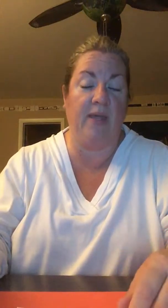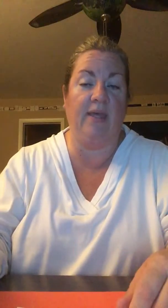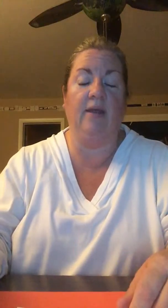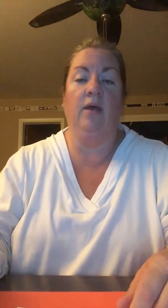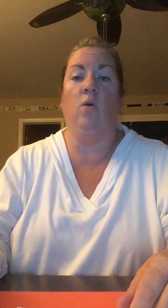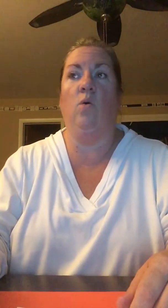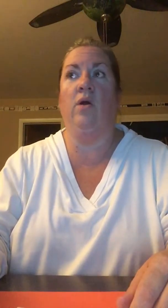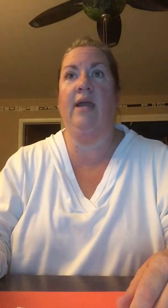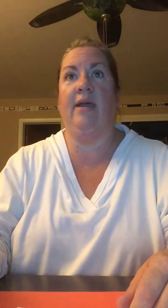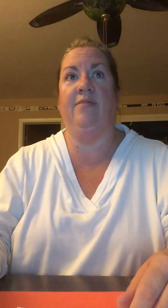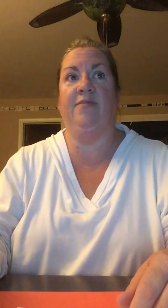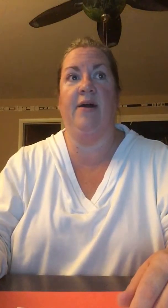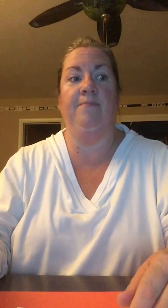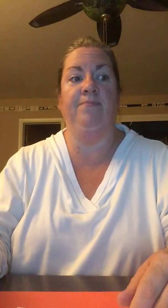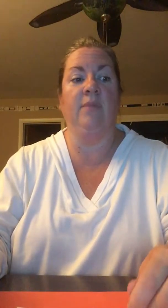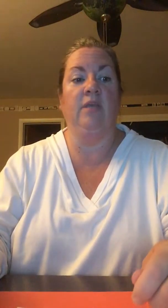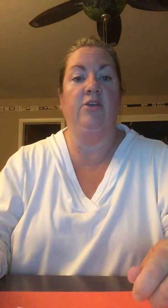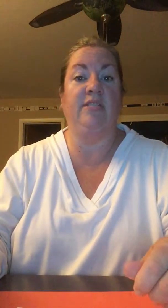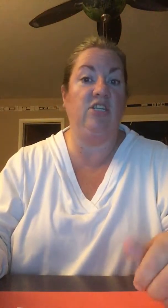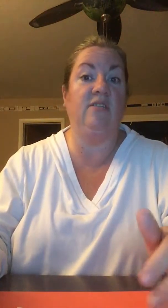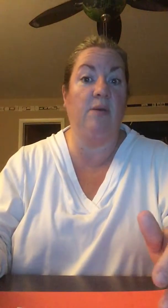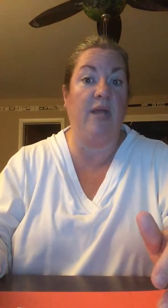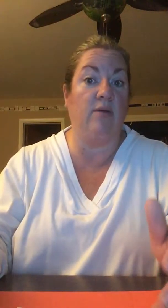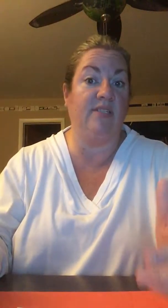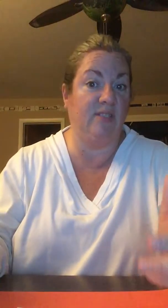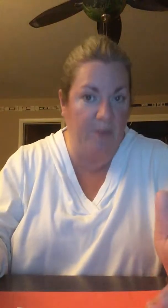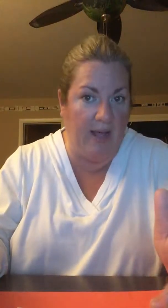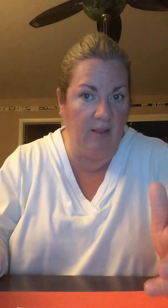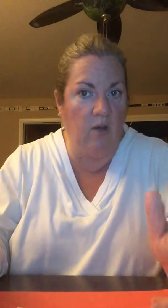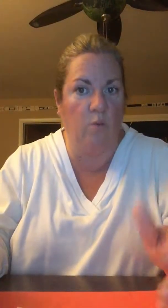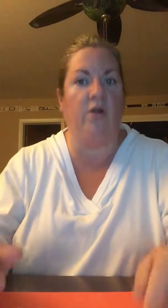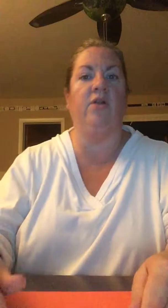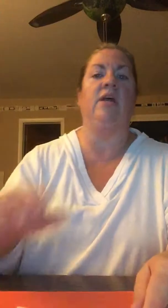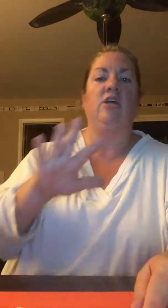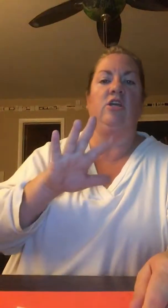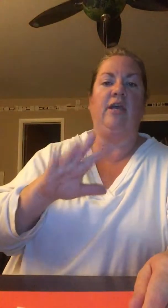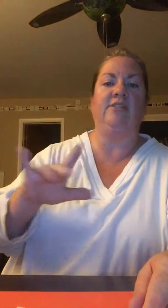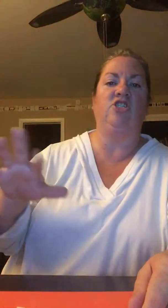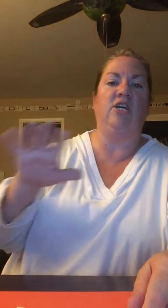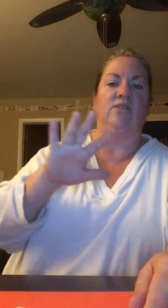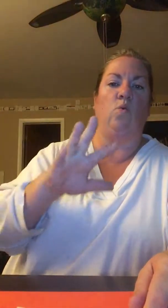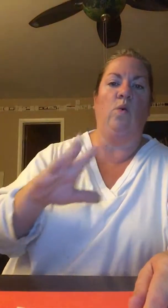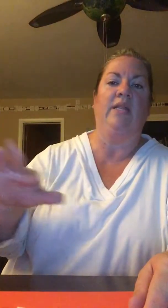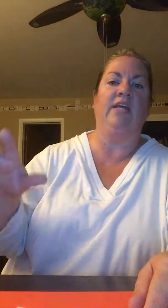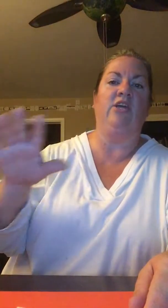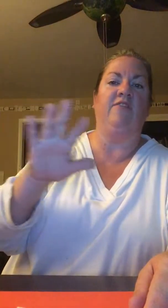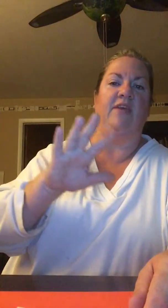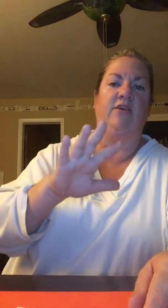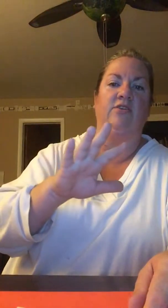it, or if you're teaching someone how to spell a word, it's just wiggling your